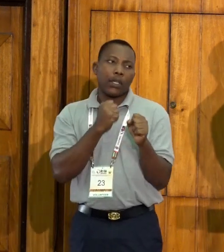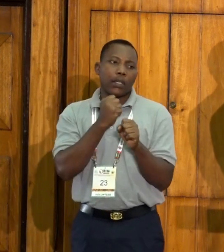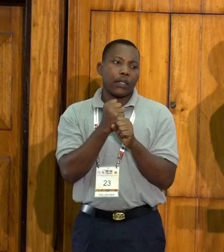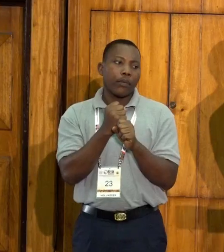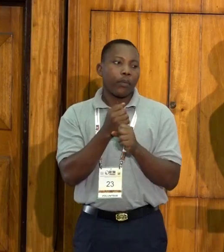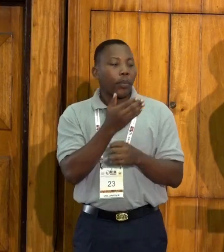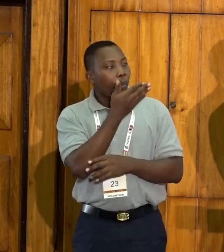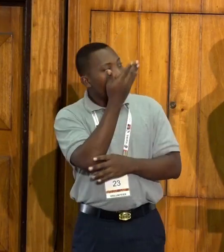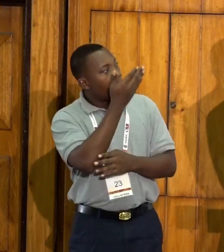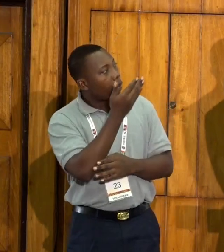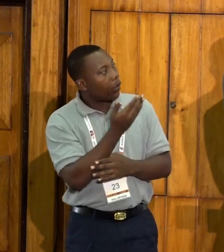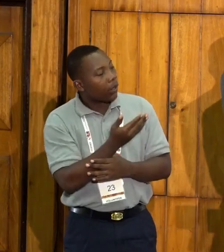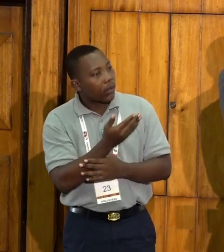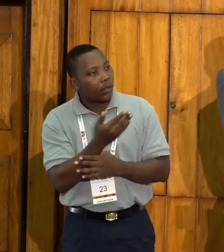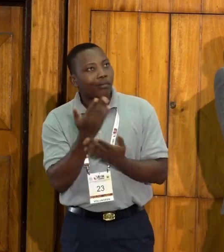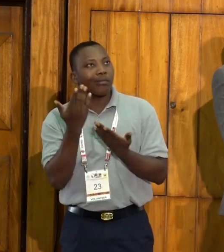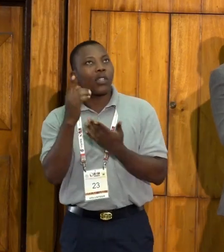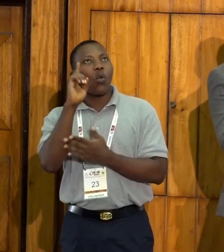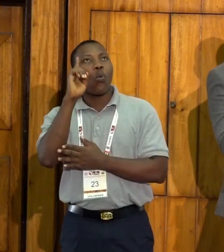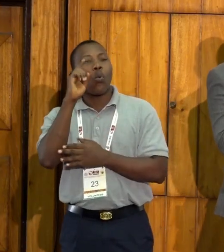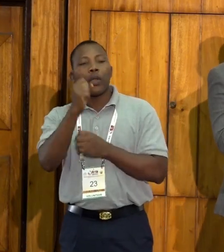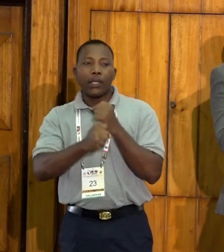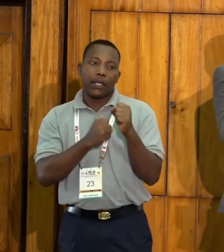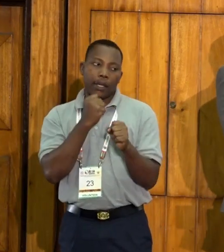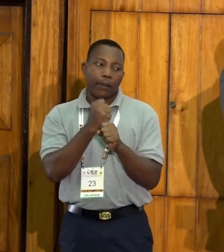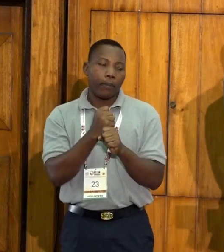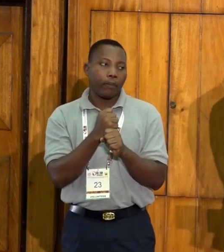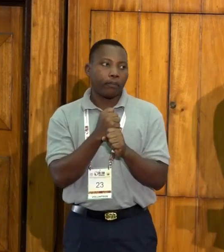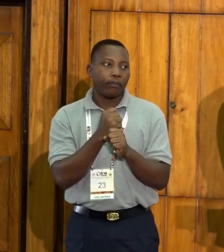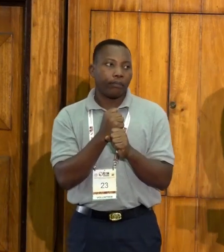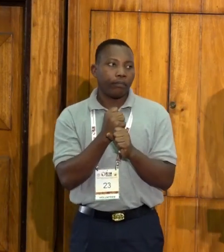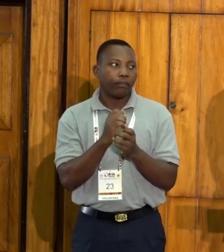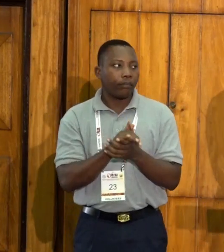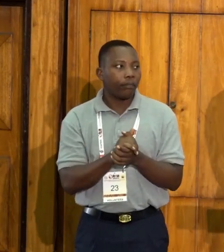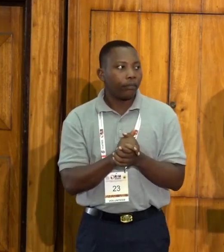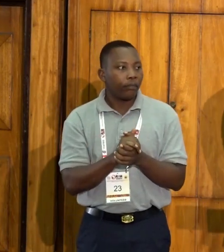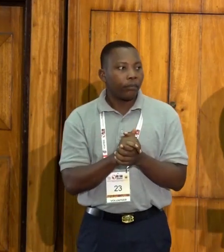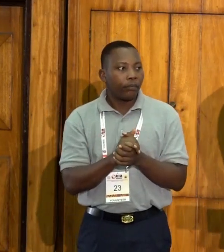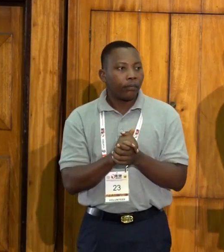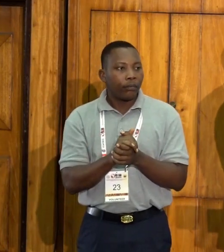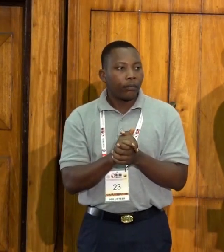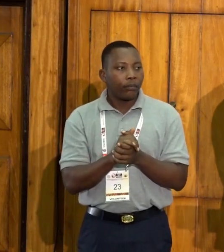this project was conducted at the 1 year mark of implementation.